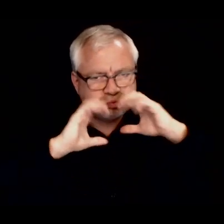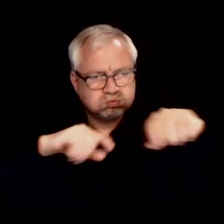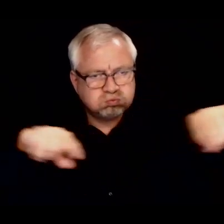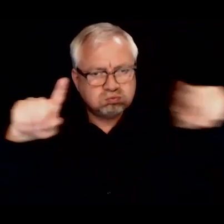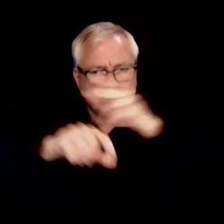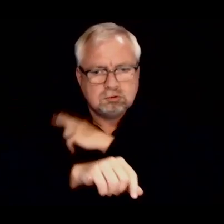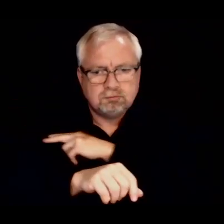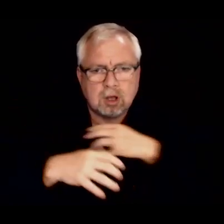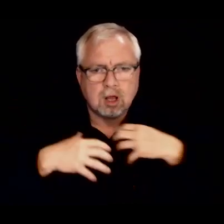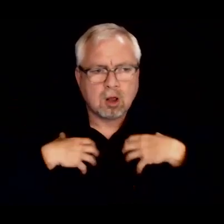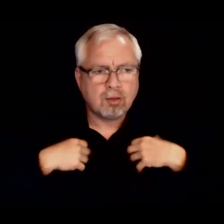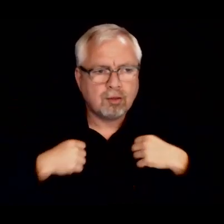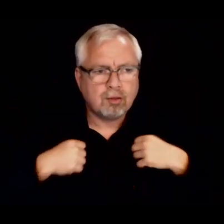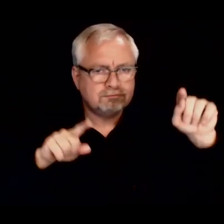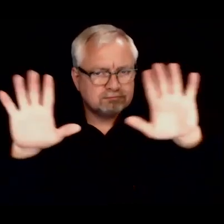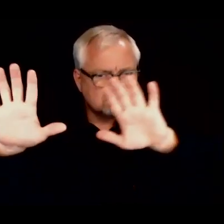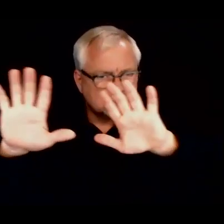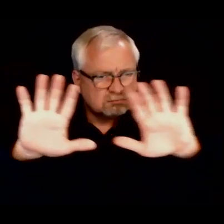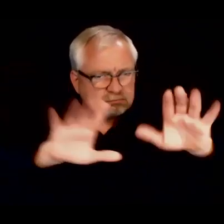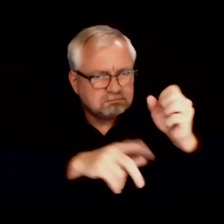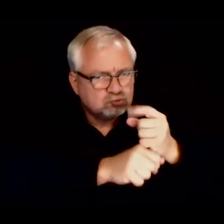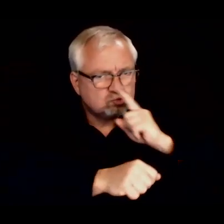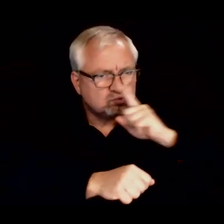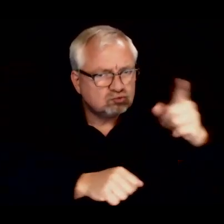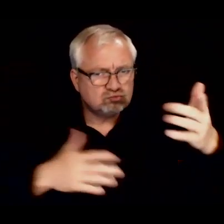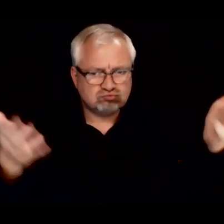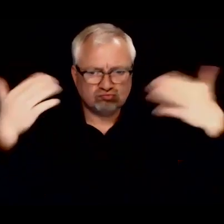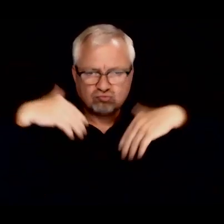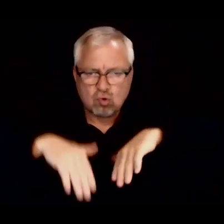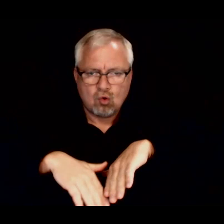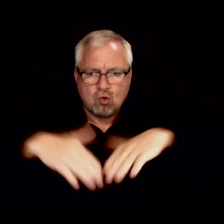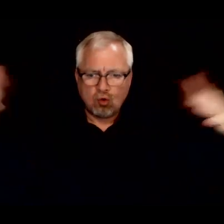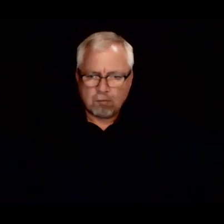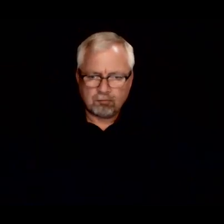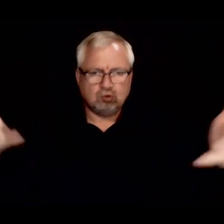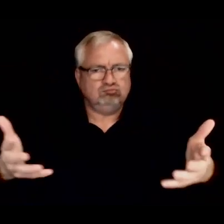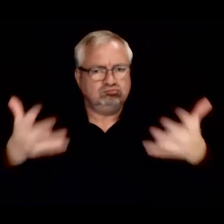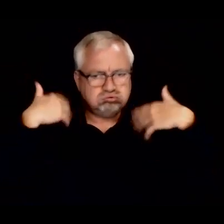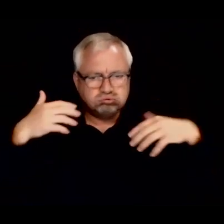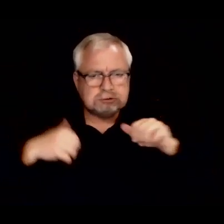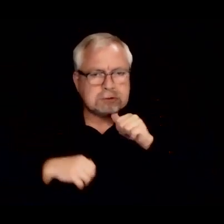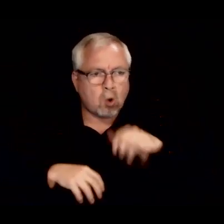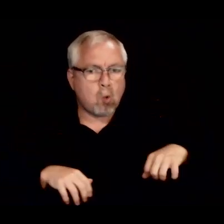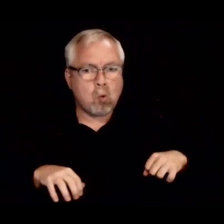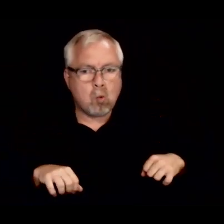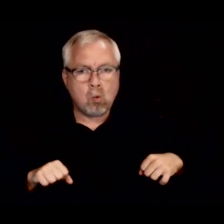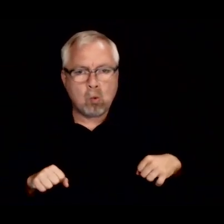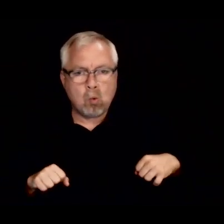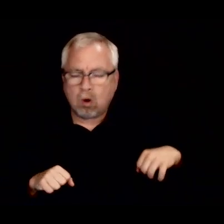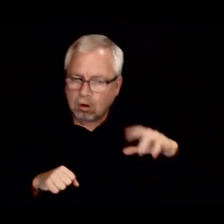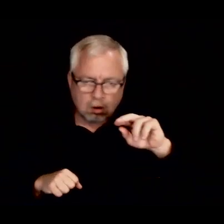need to broaden the testing guidance. We appreciate that they have